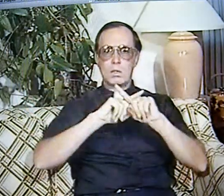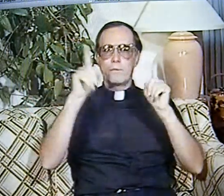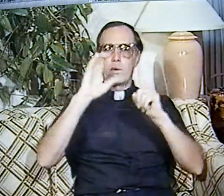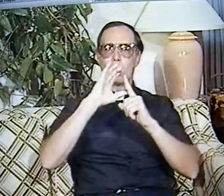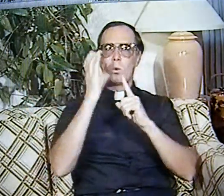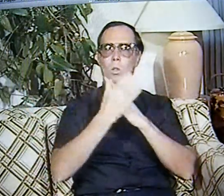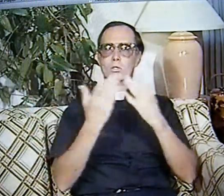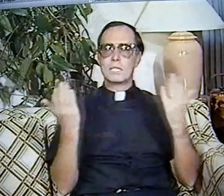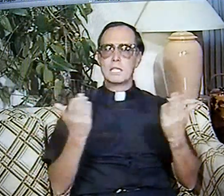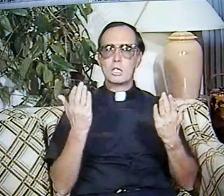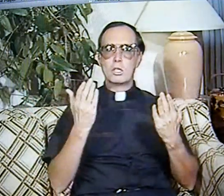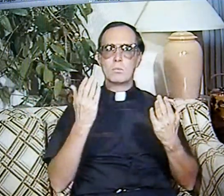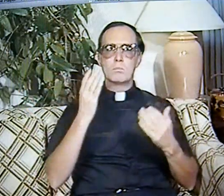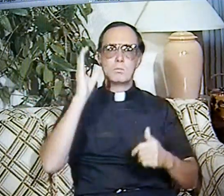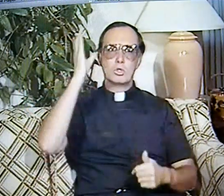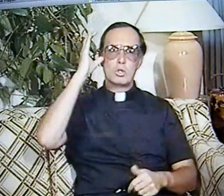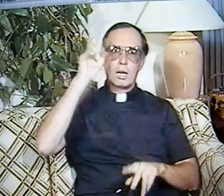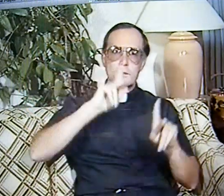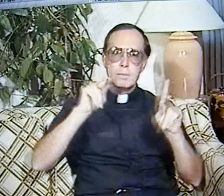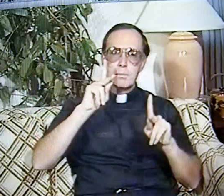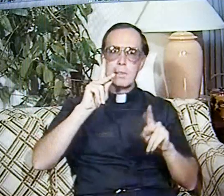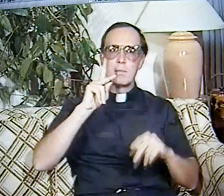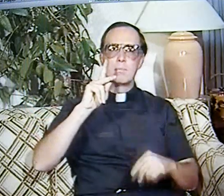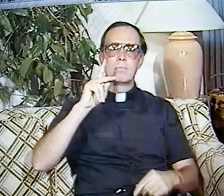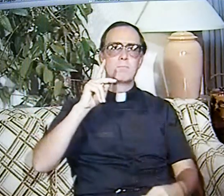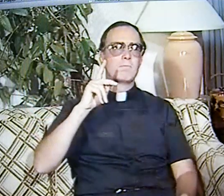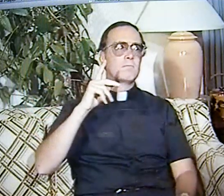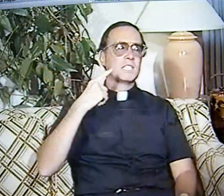Hawaii, which was a completely different culture in itself.